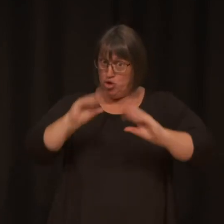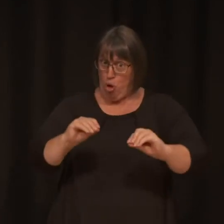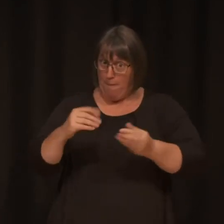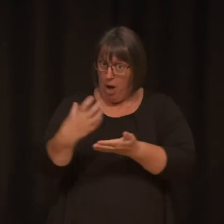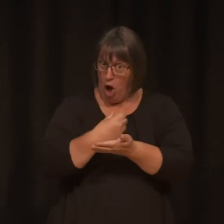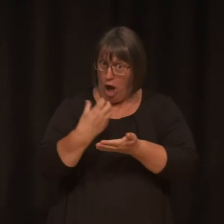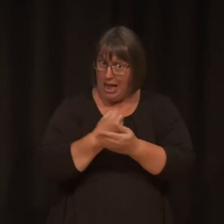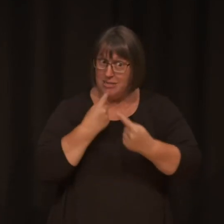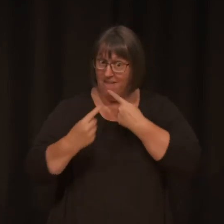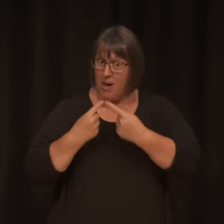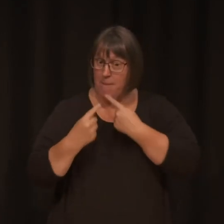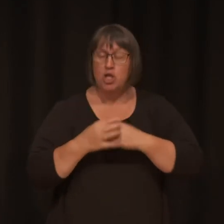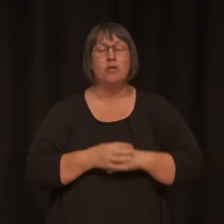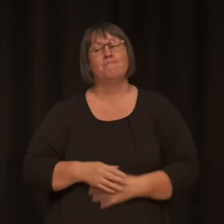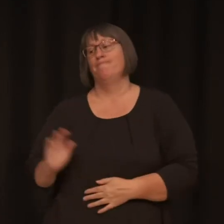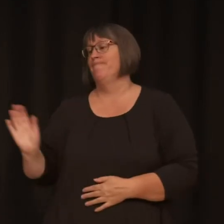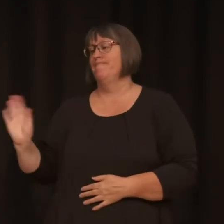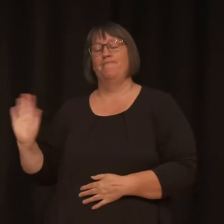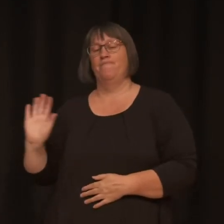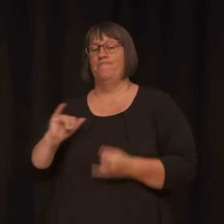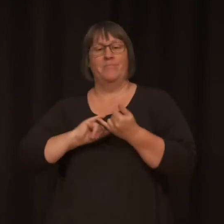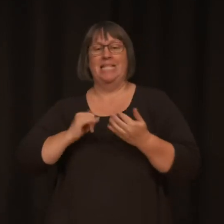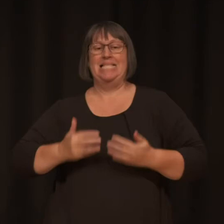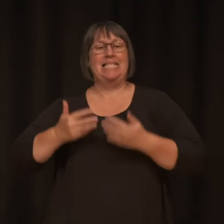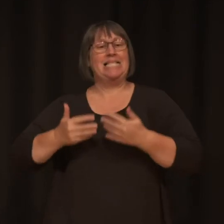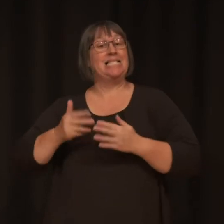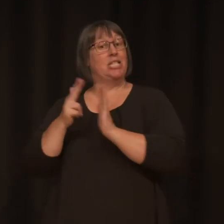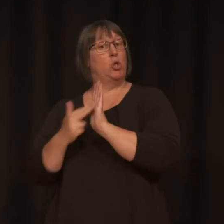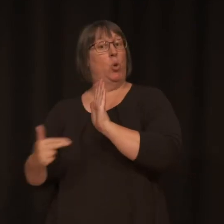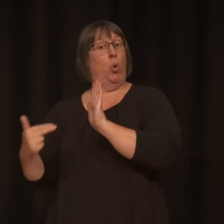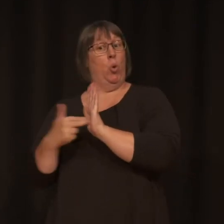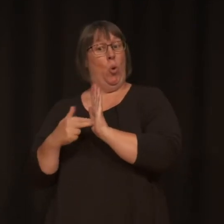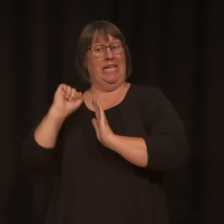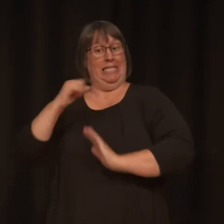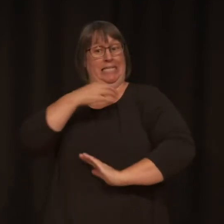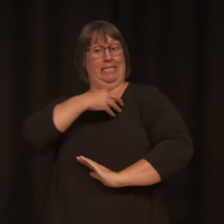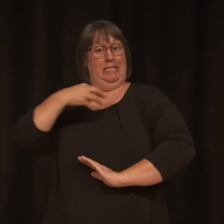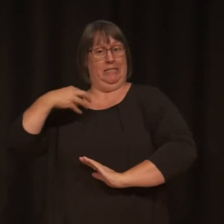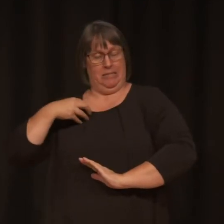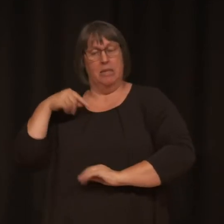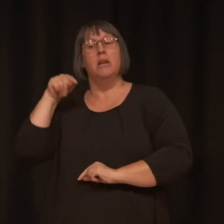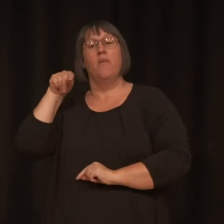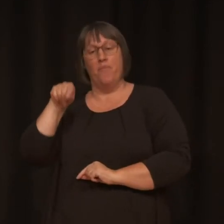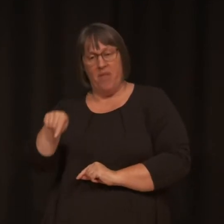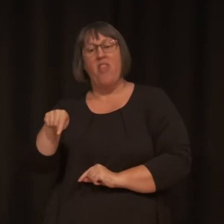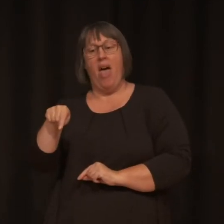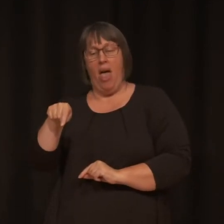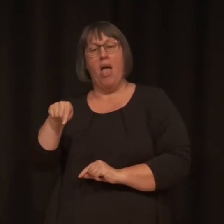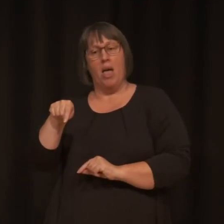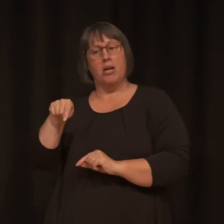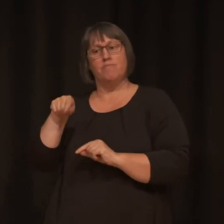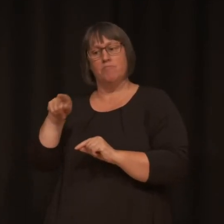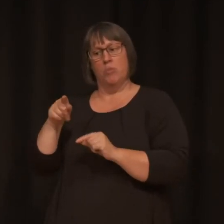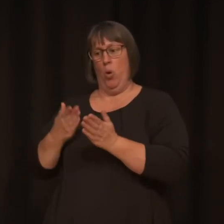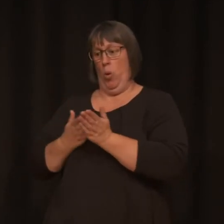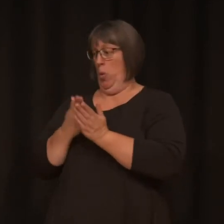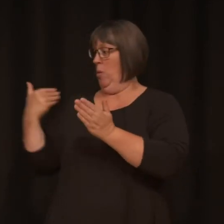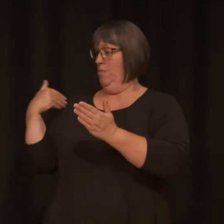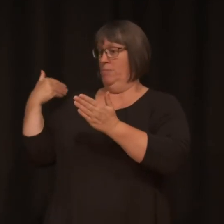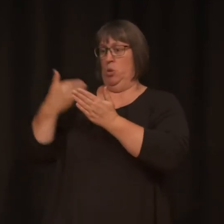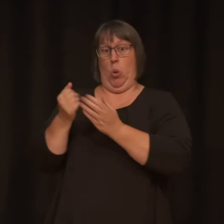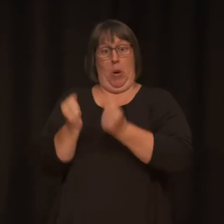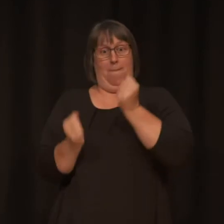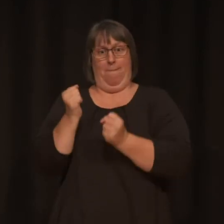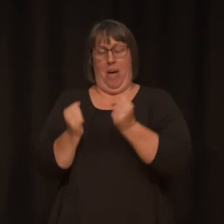No, as I understand, Statistics New Zealand are perfectly comfortable with the fact that the data sets that they had through till March. What I think it is